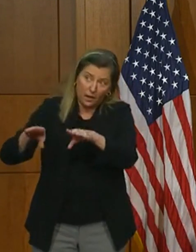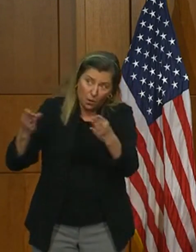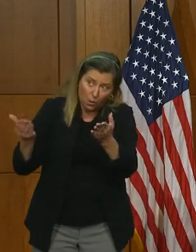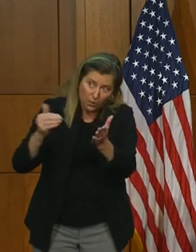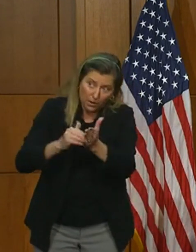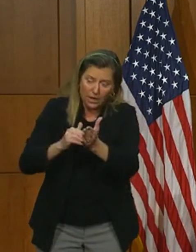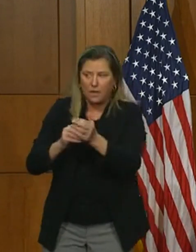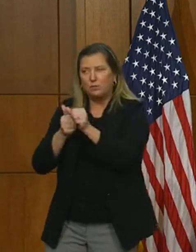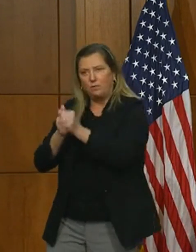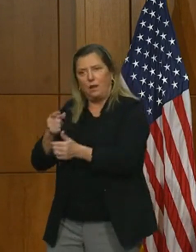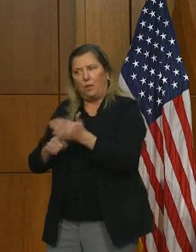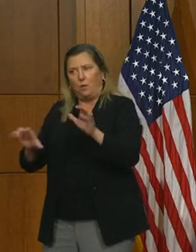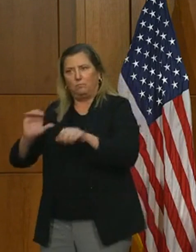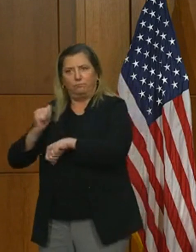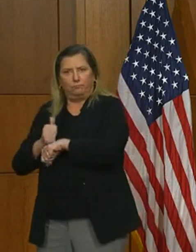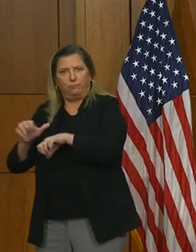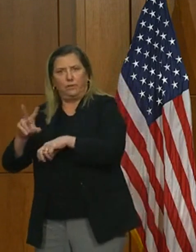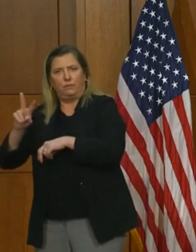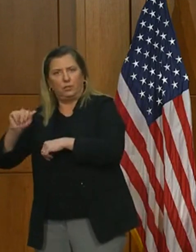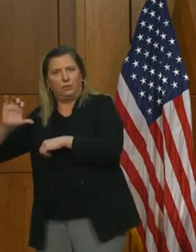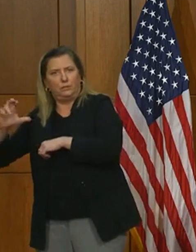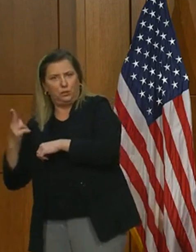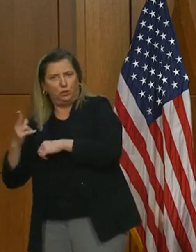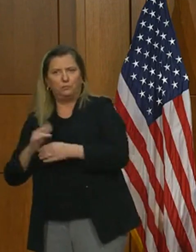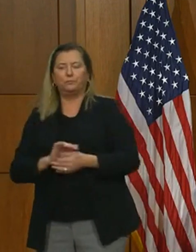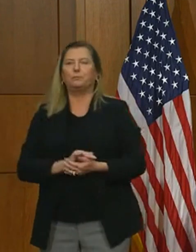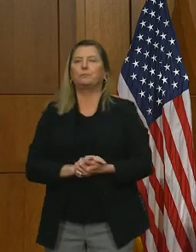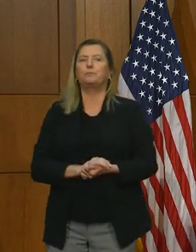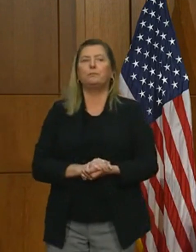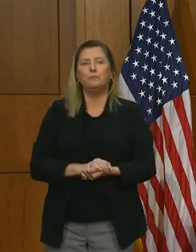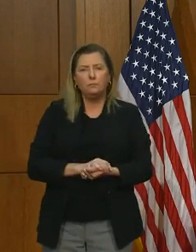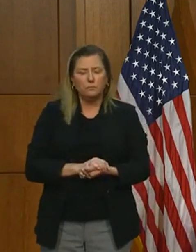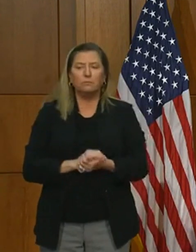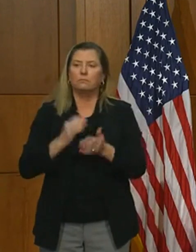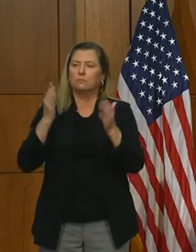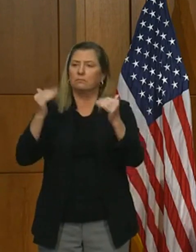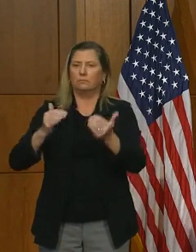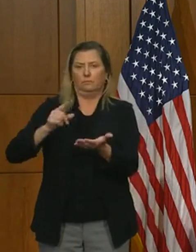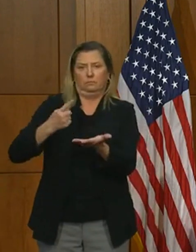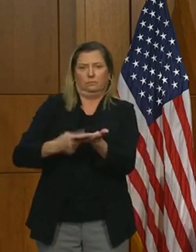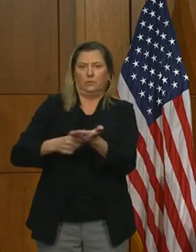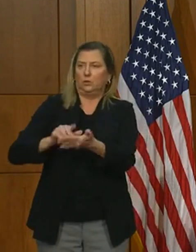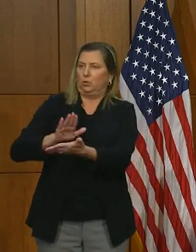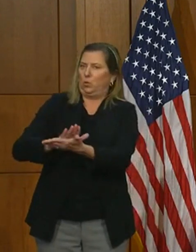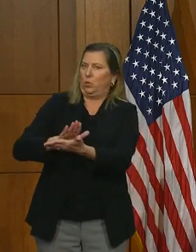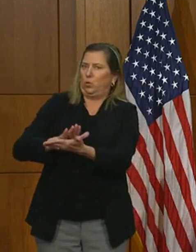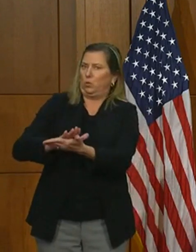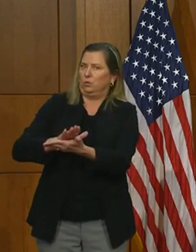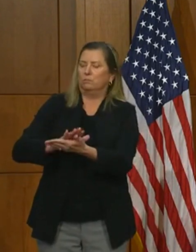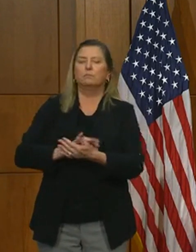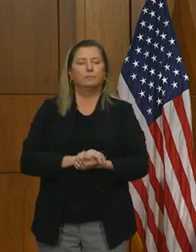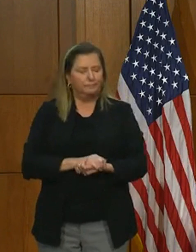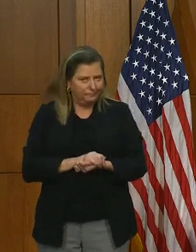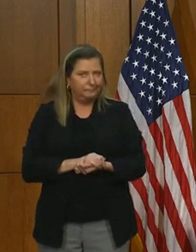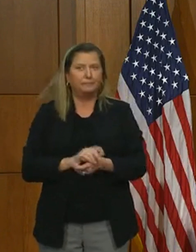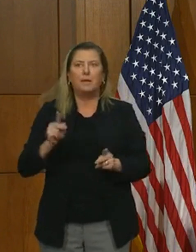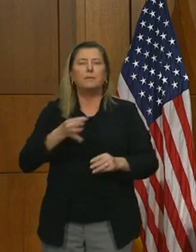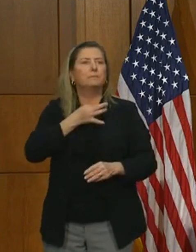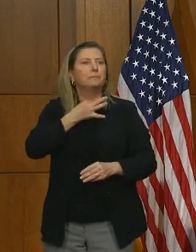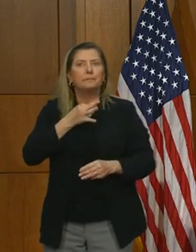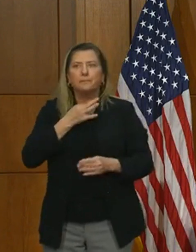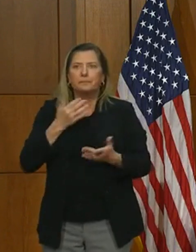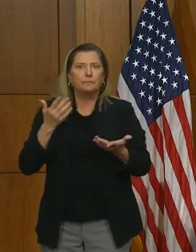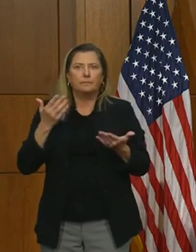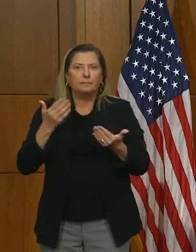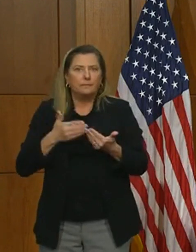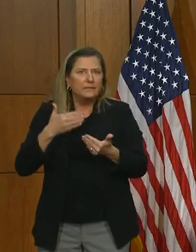for recreational use. Now I'd like to talk about our schools. I know everyone wants to know what's next